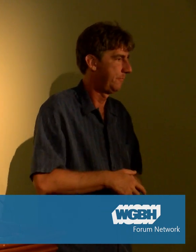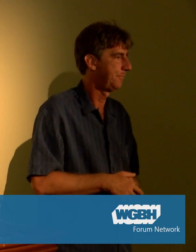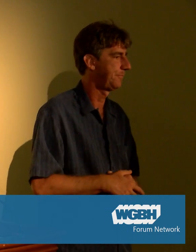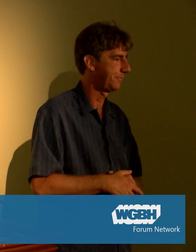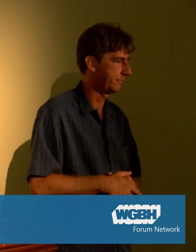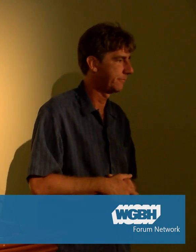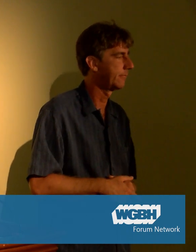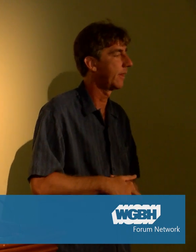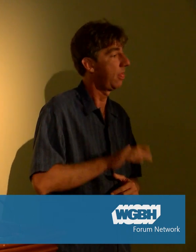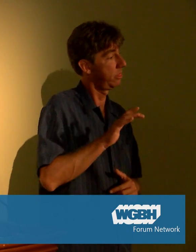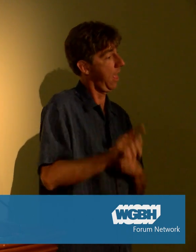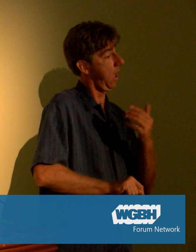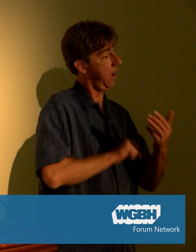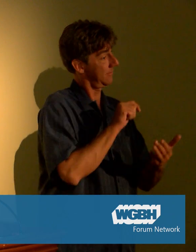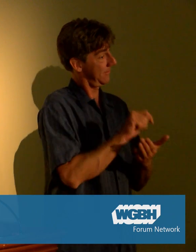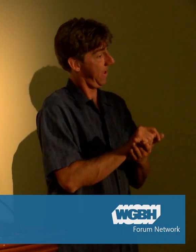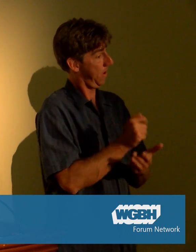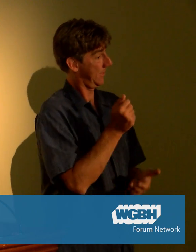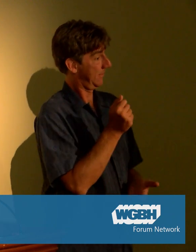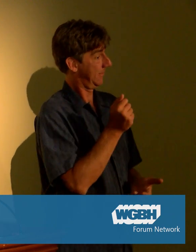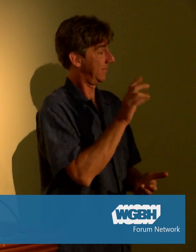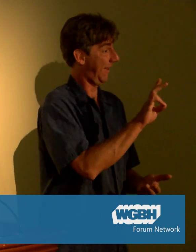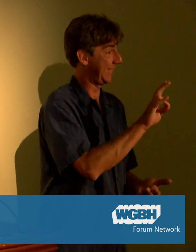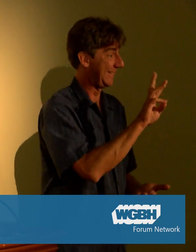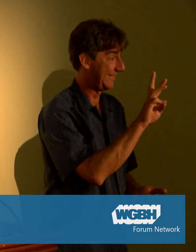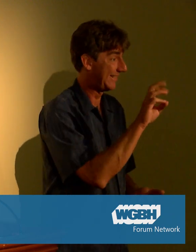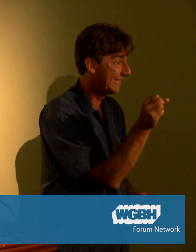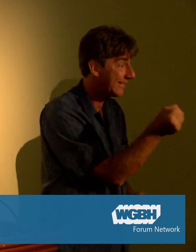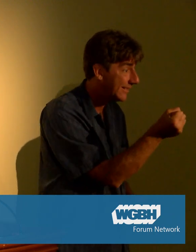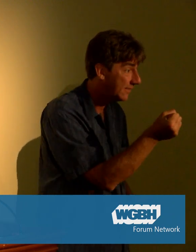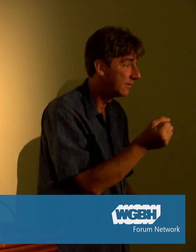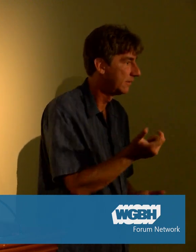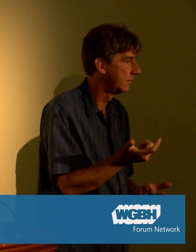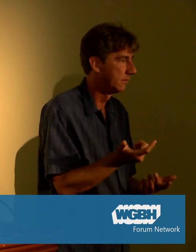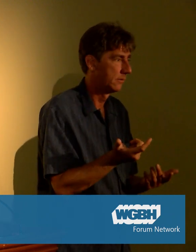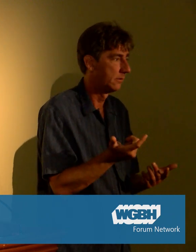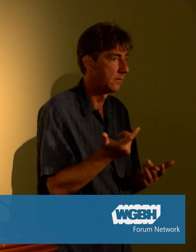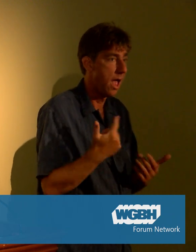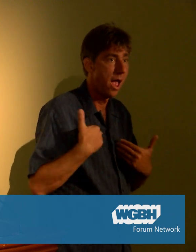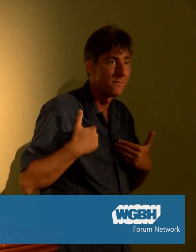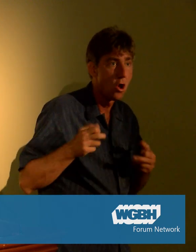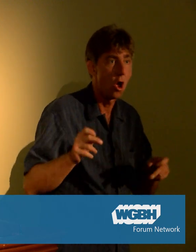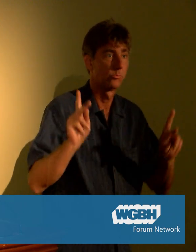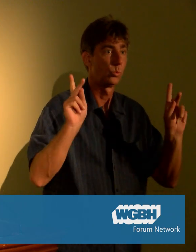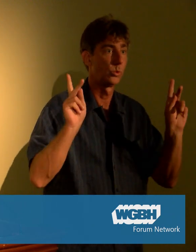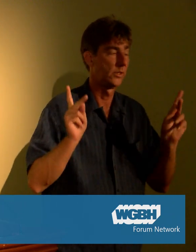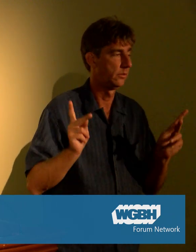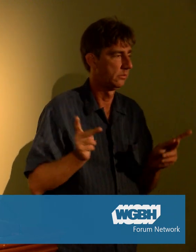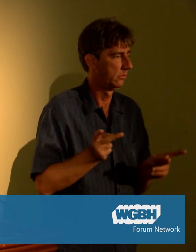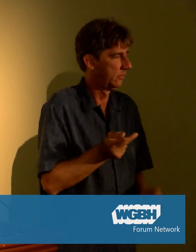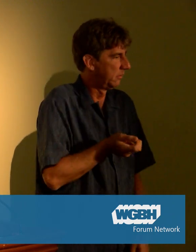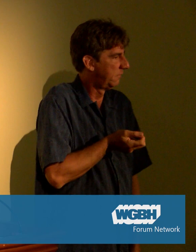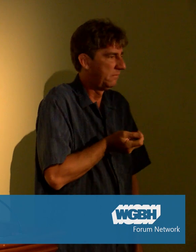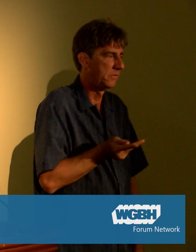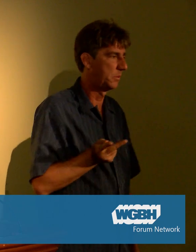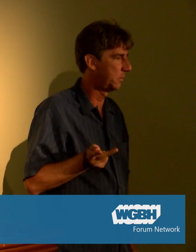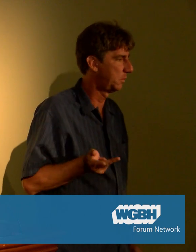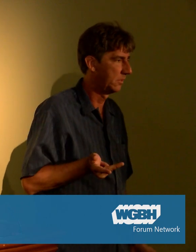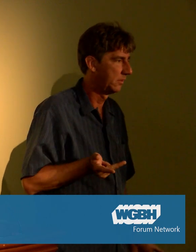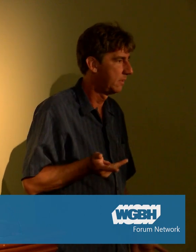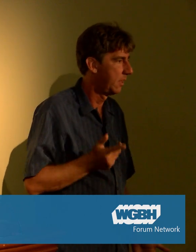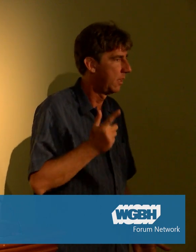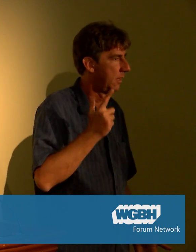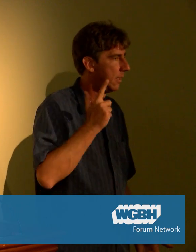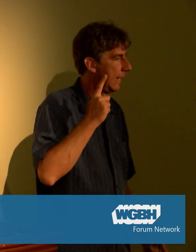at this time in the 1760s, there were few, if any, prospects for someone born without the ability to